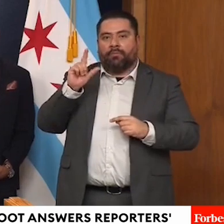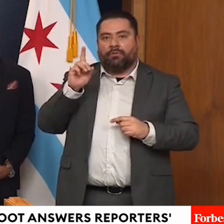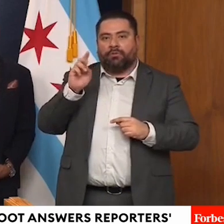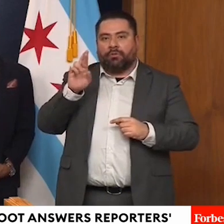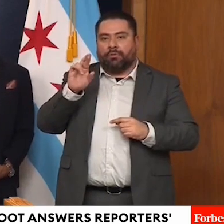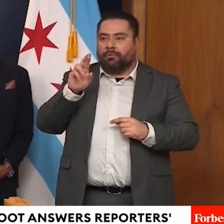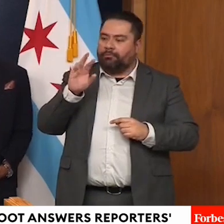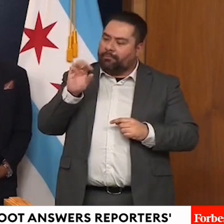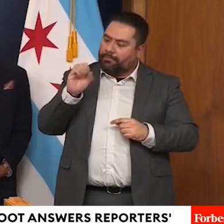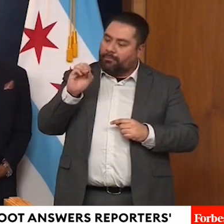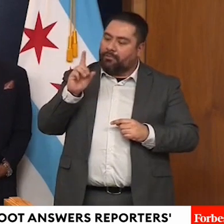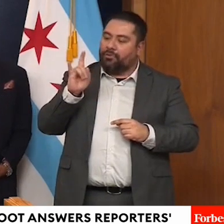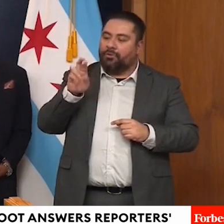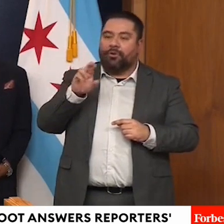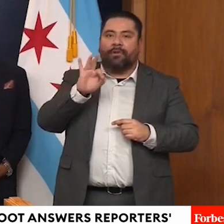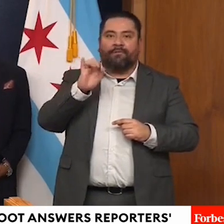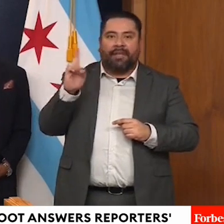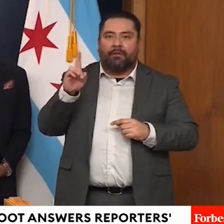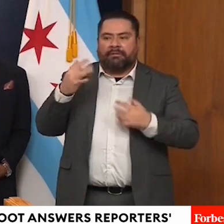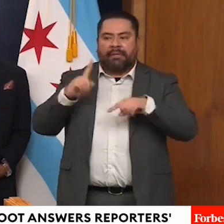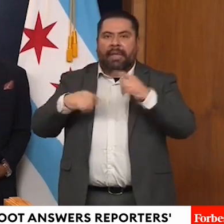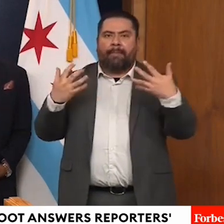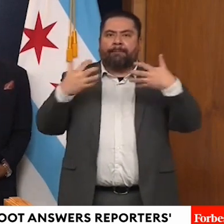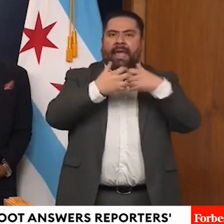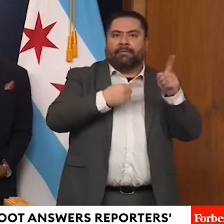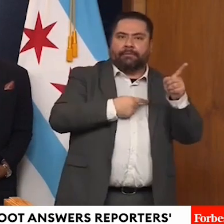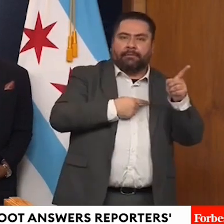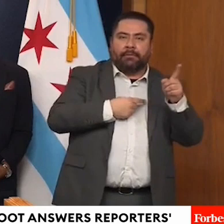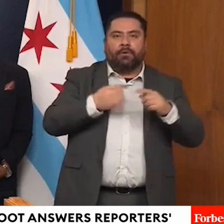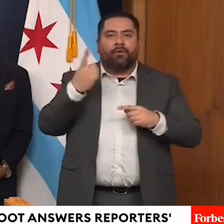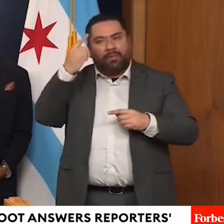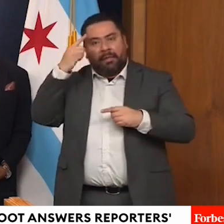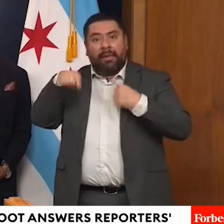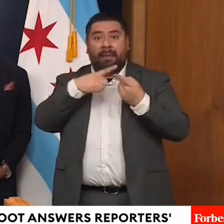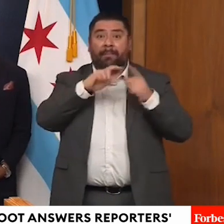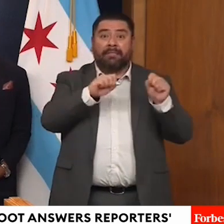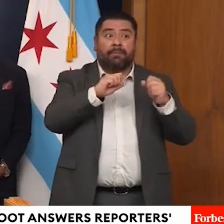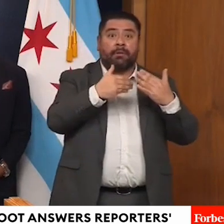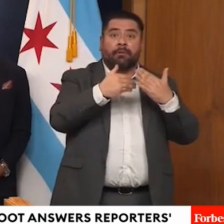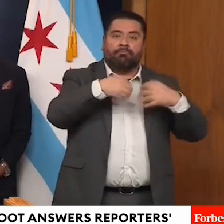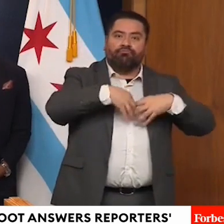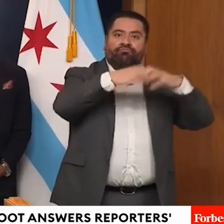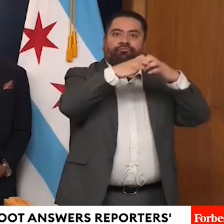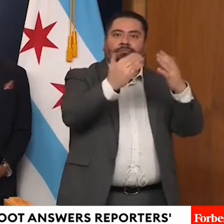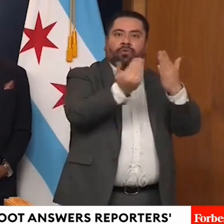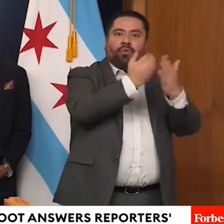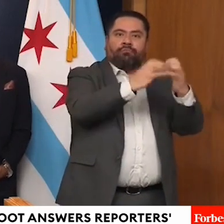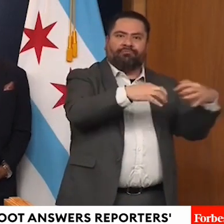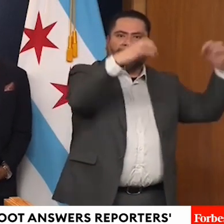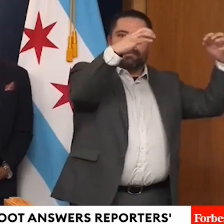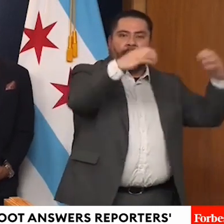simply can't be matched, particularly when you're thinking about the possibility of building a brand new stadium. If you look at, for